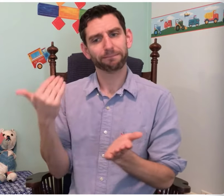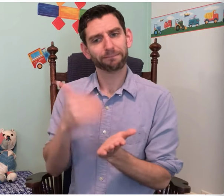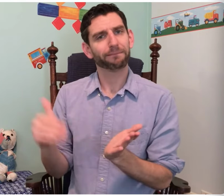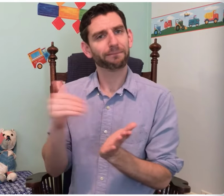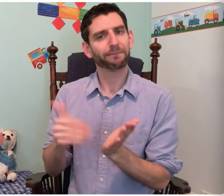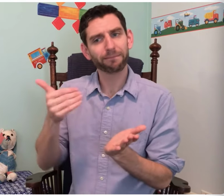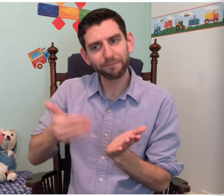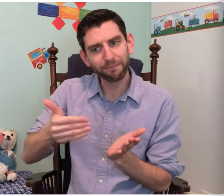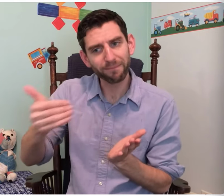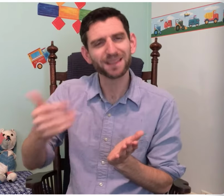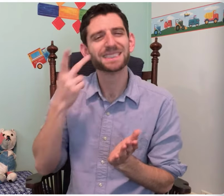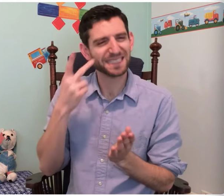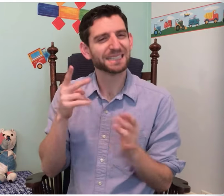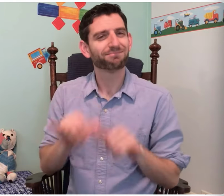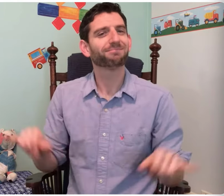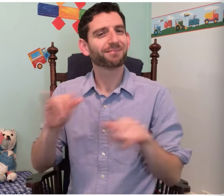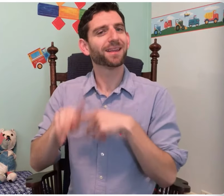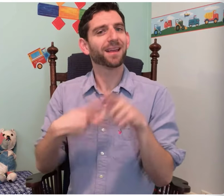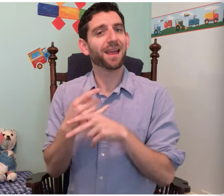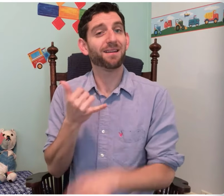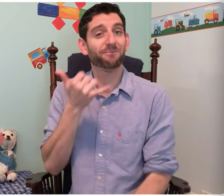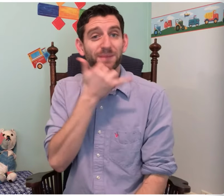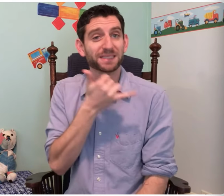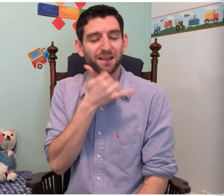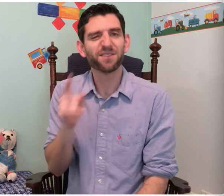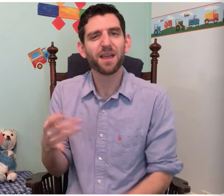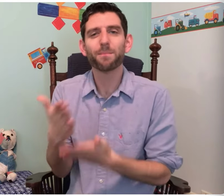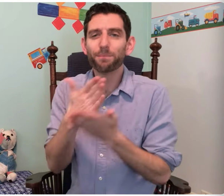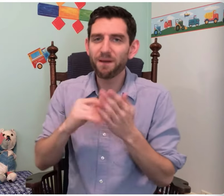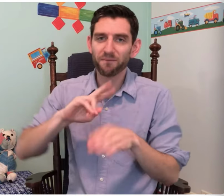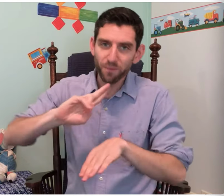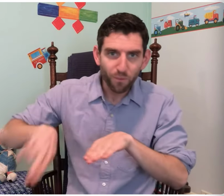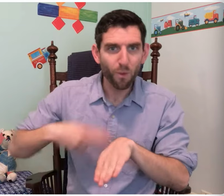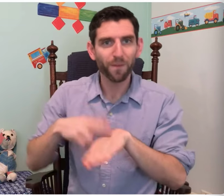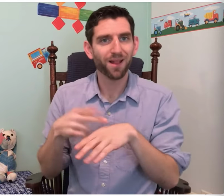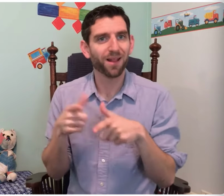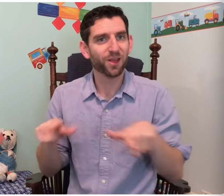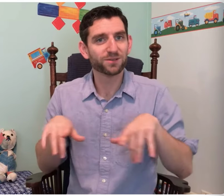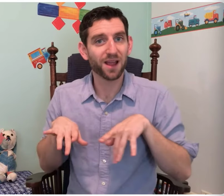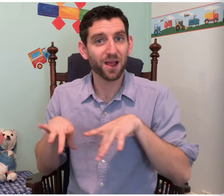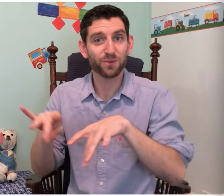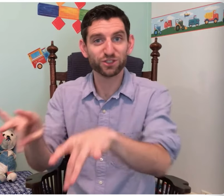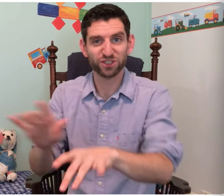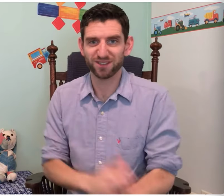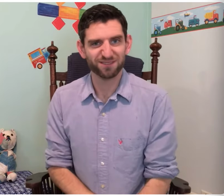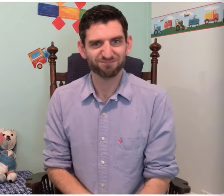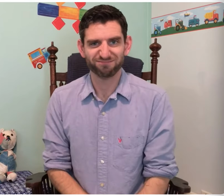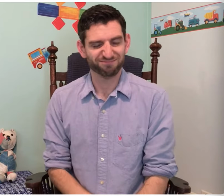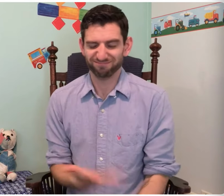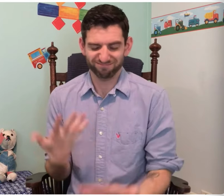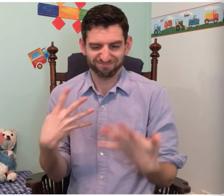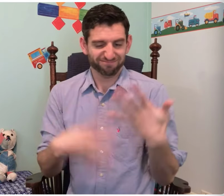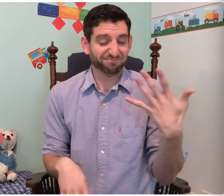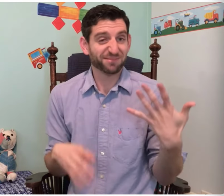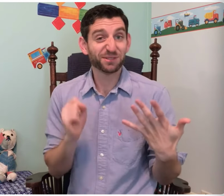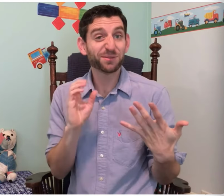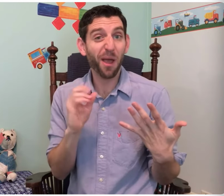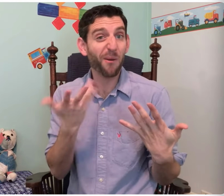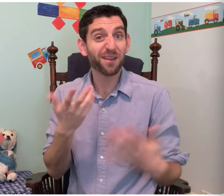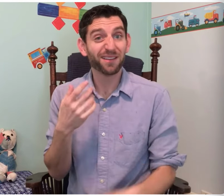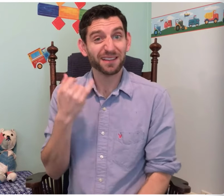possibly happen, but they can keep practicing and keep improving. Mistakes are natural when you're learning